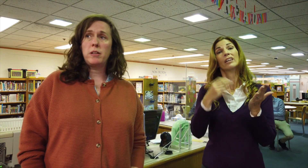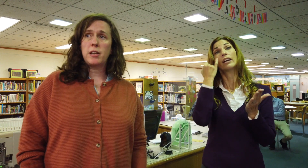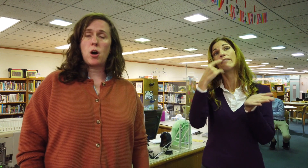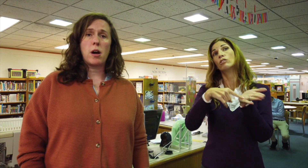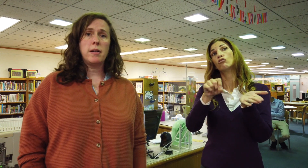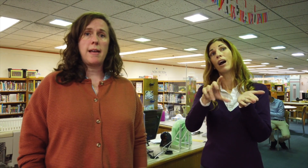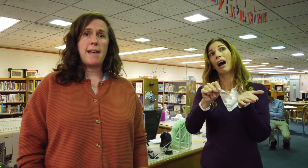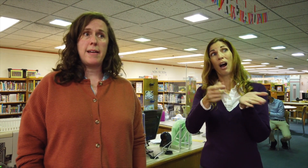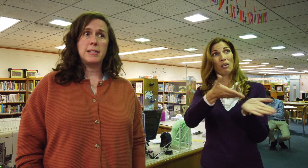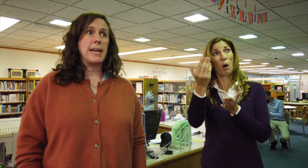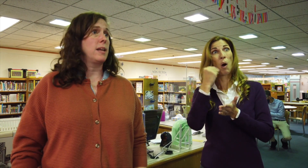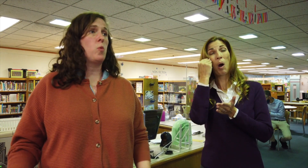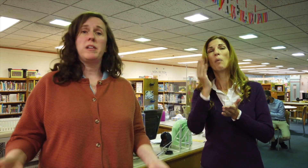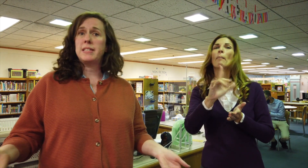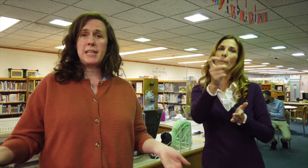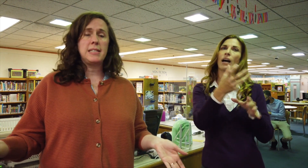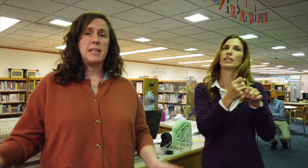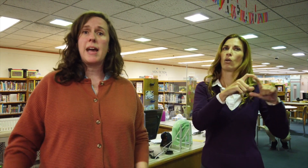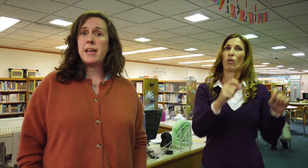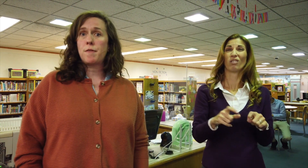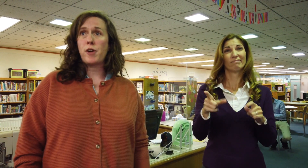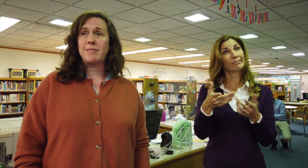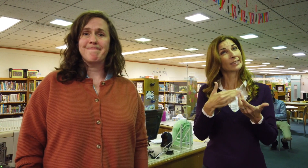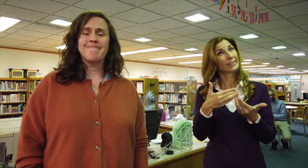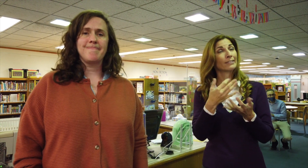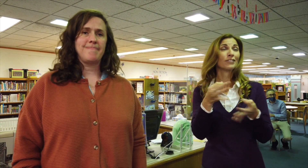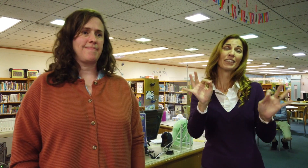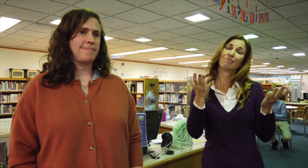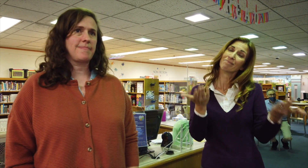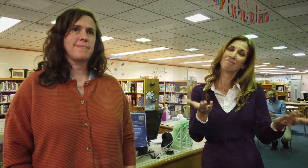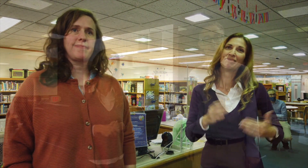out, you will need a card, and getting one is easy and free.